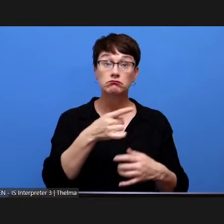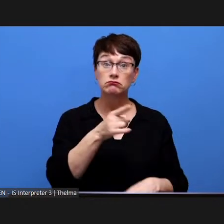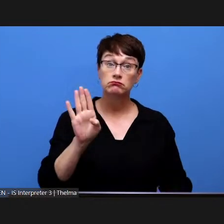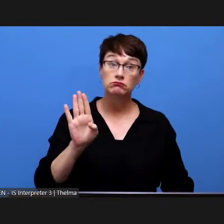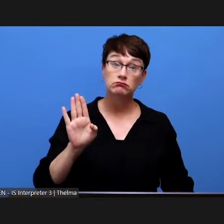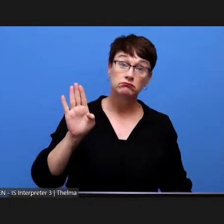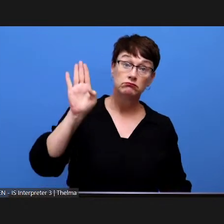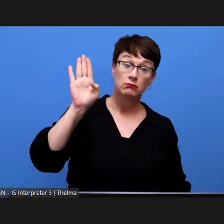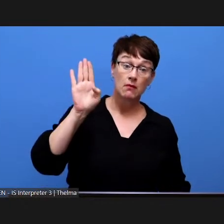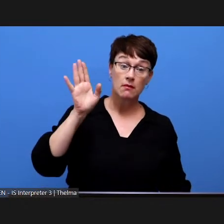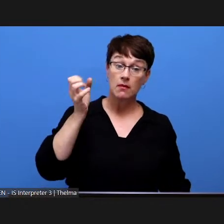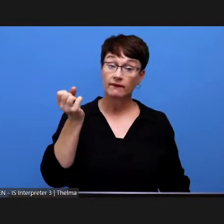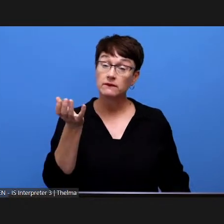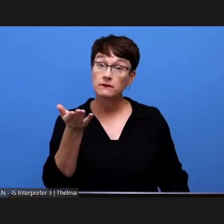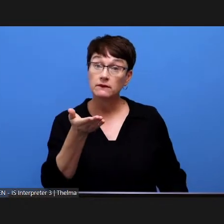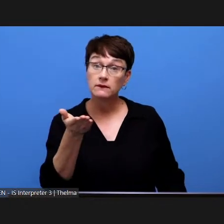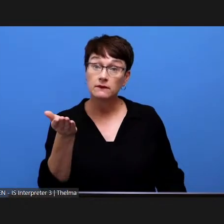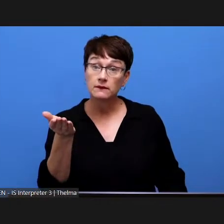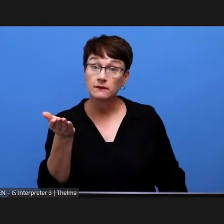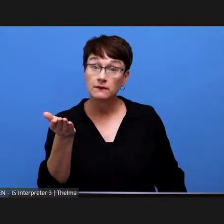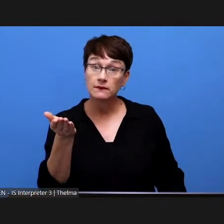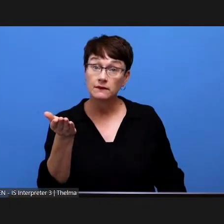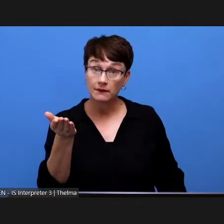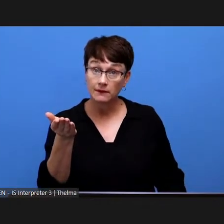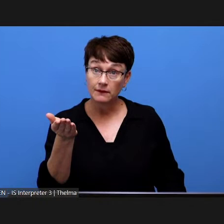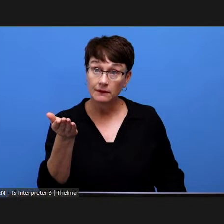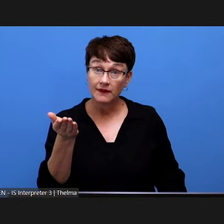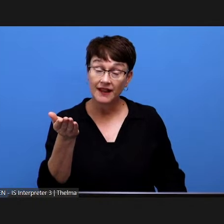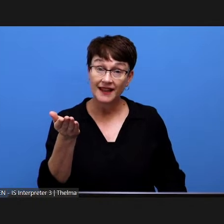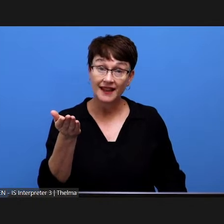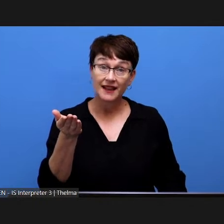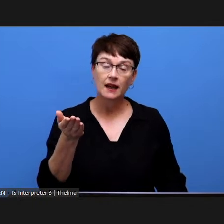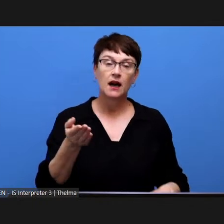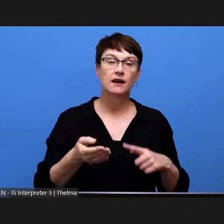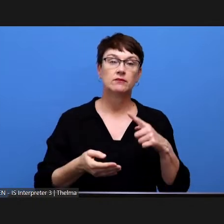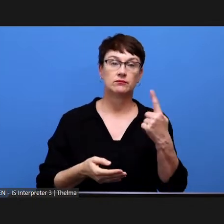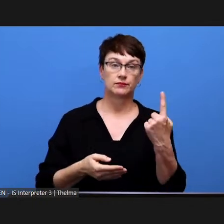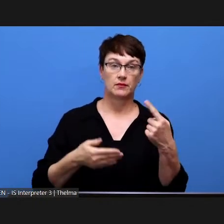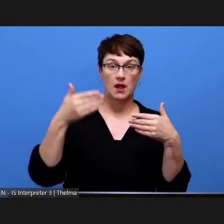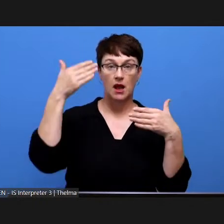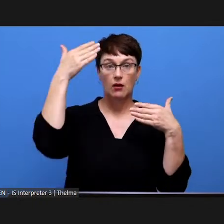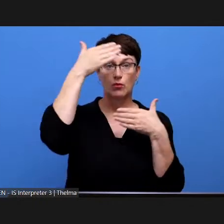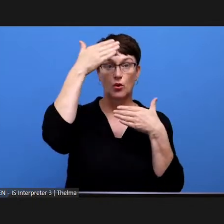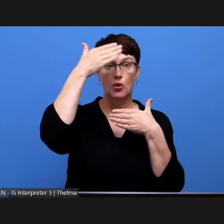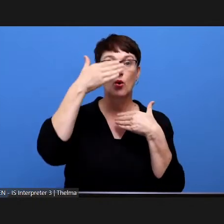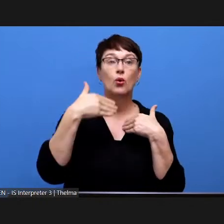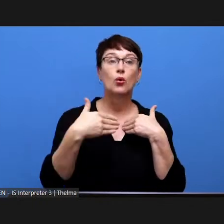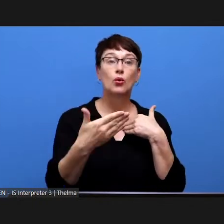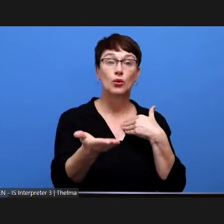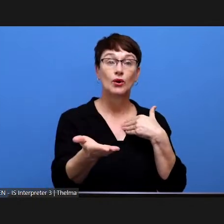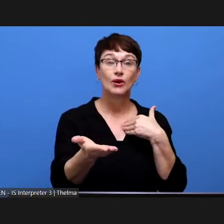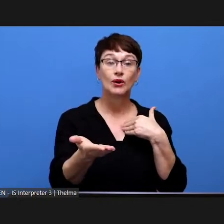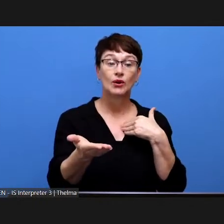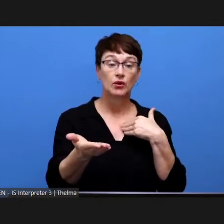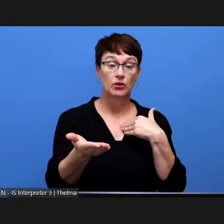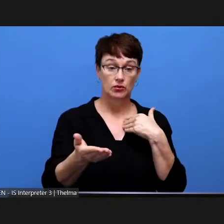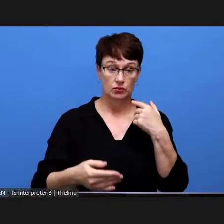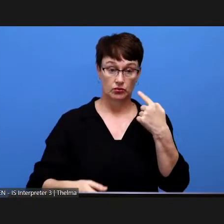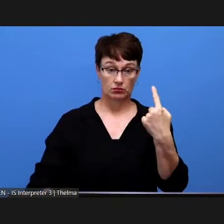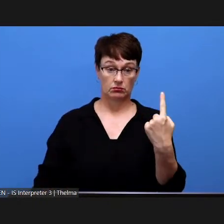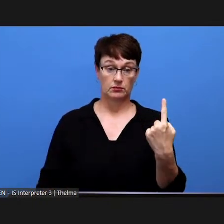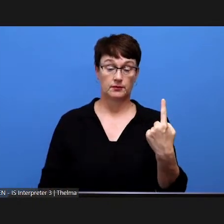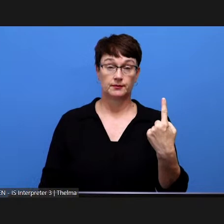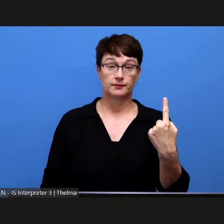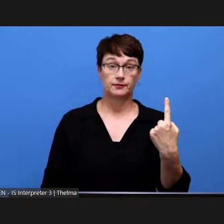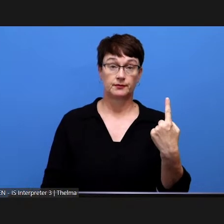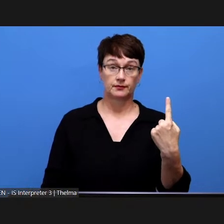Okay. Okay, let's start. Is Morocco? Yeah, you have the floor, Morocco. After we have here Liberia,